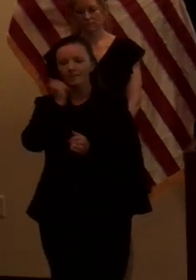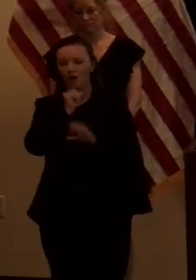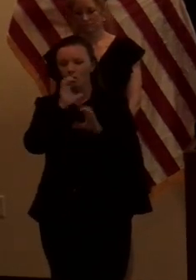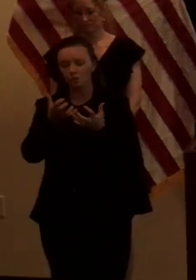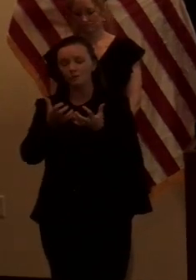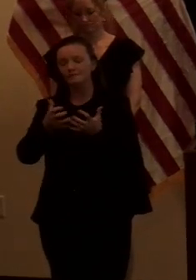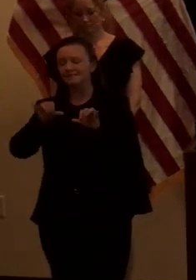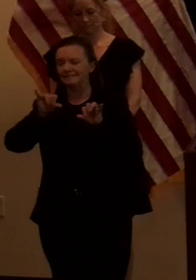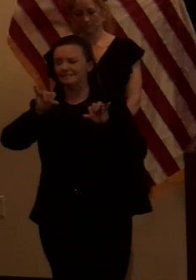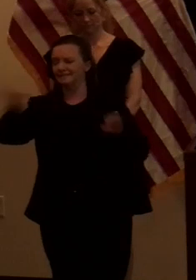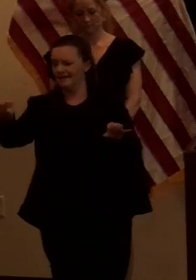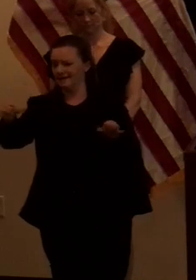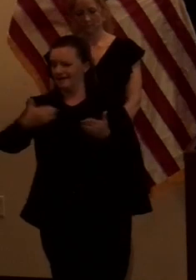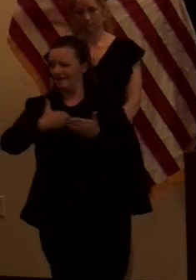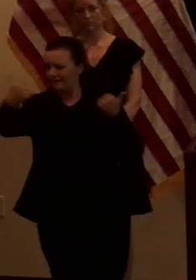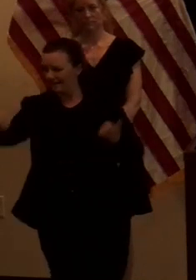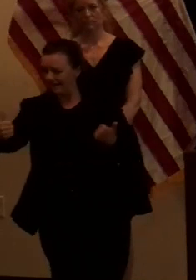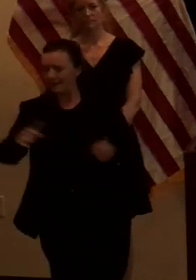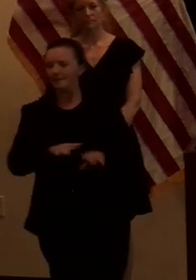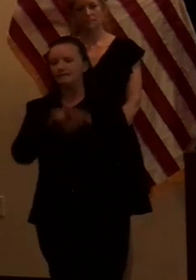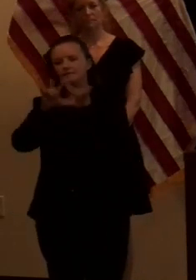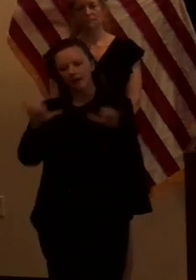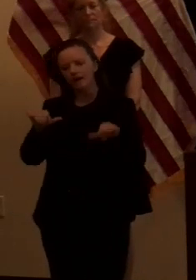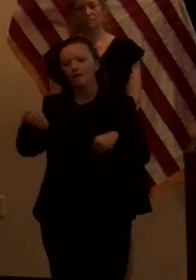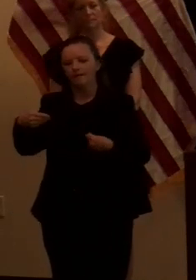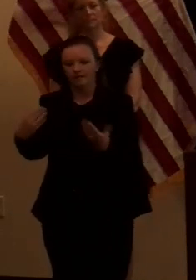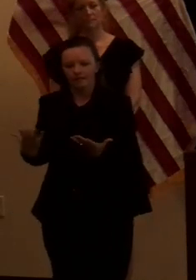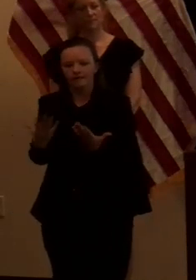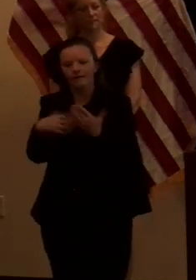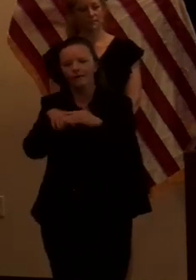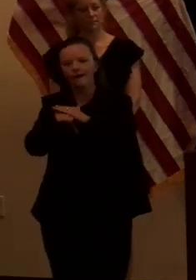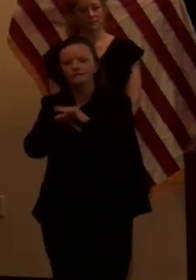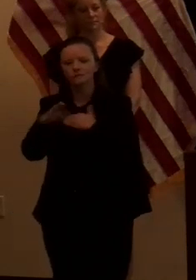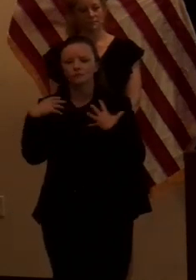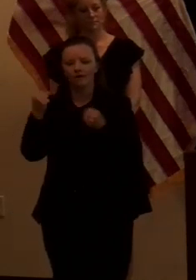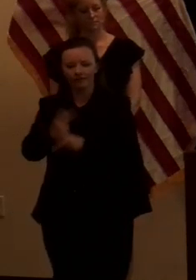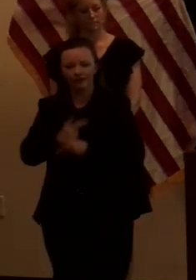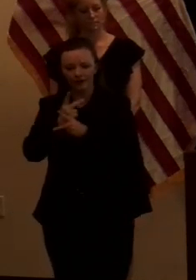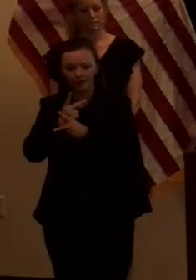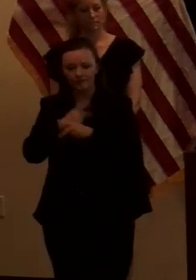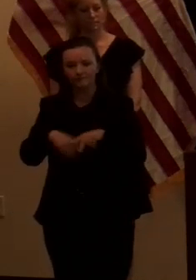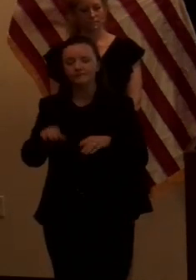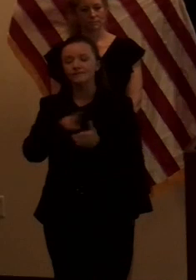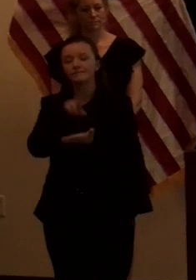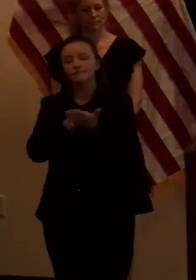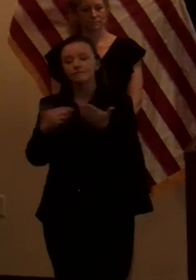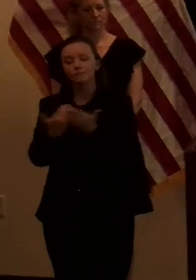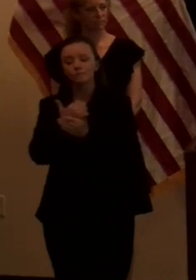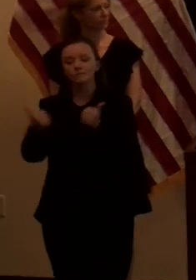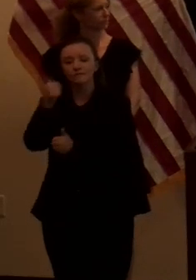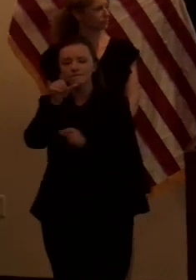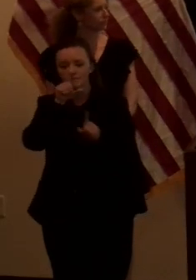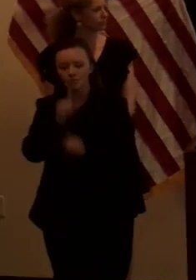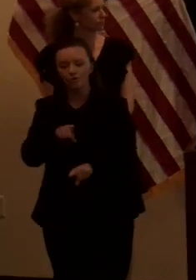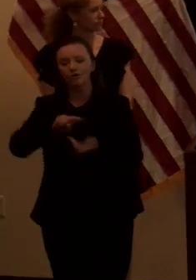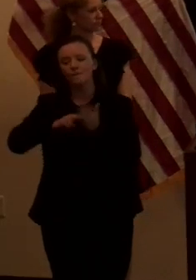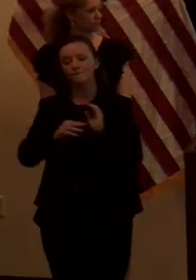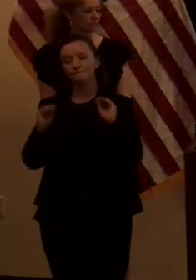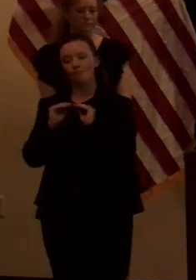while expanding access to healthcare. To start, I signed an executive order helping more people get certified